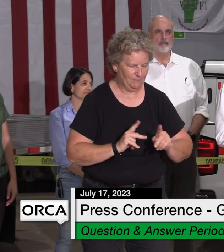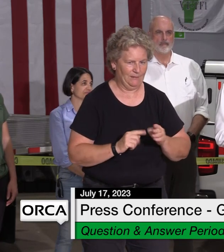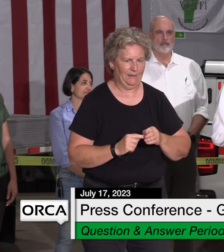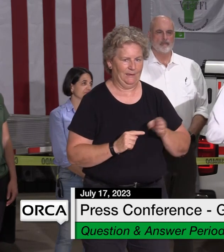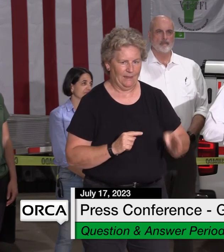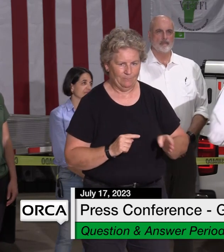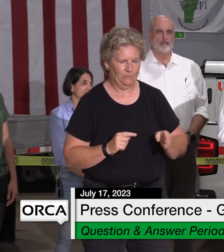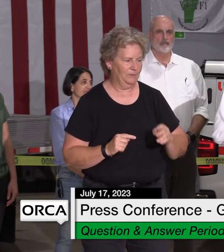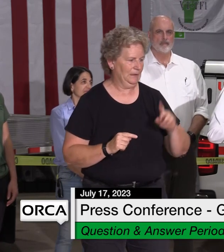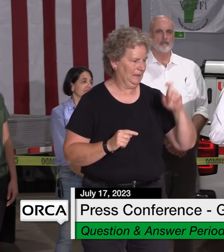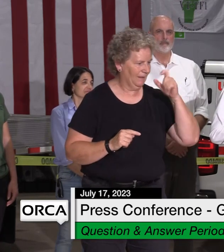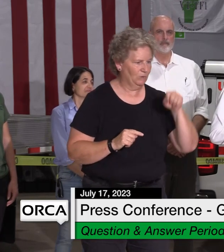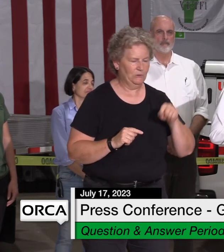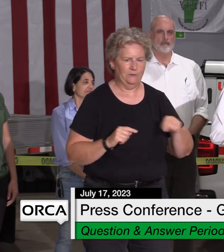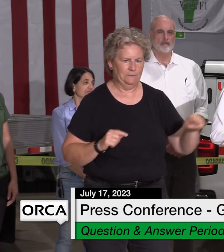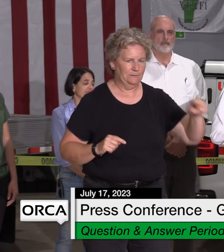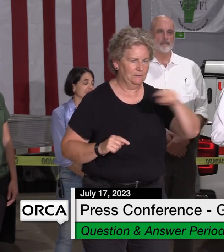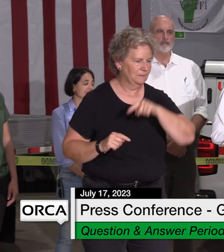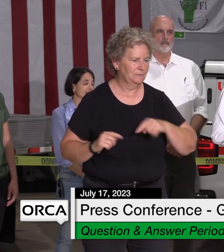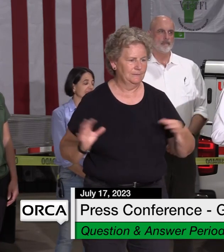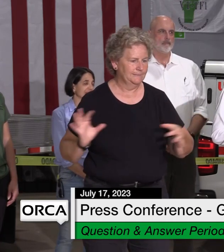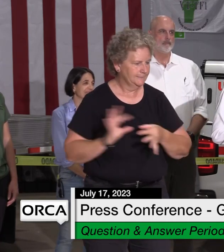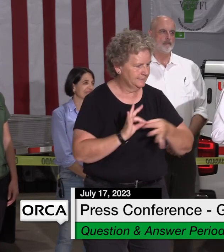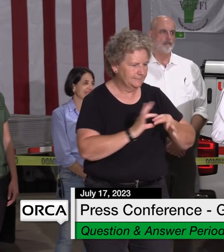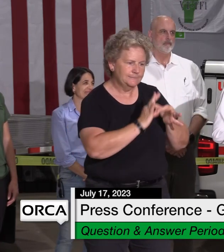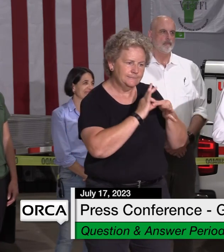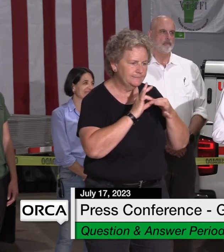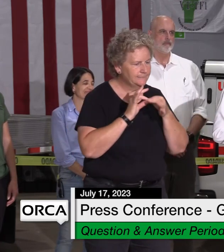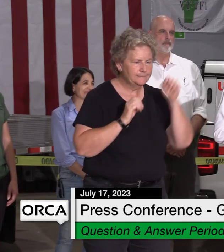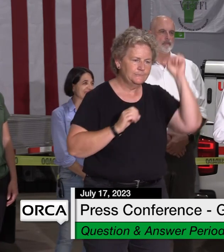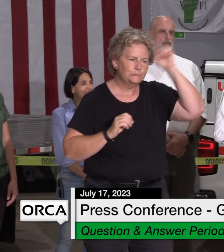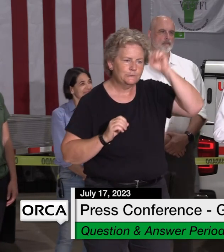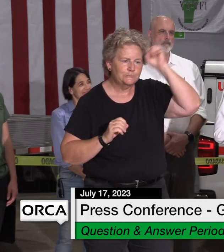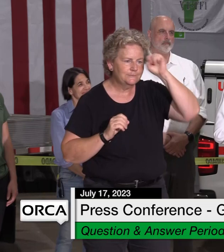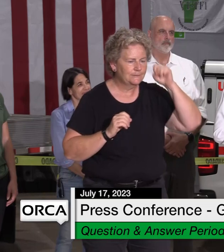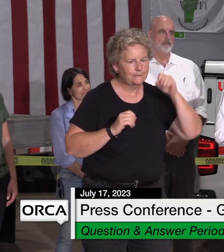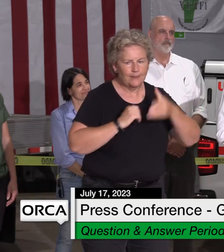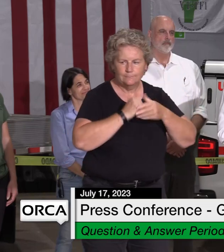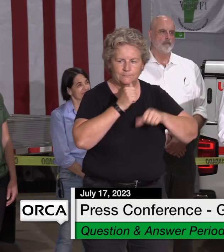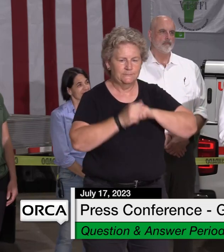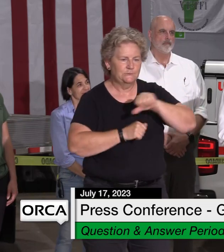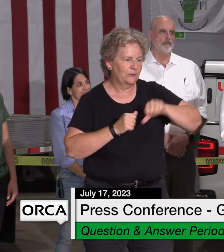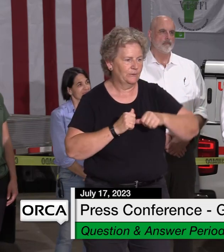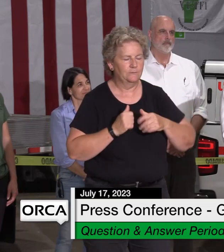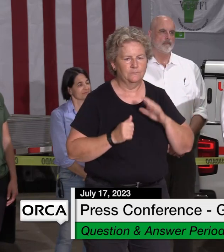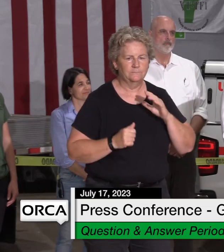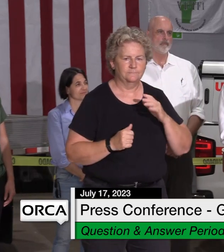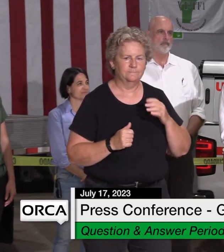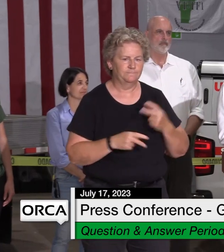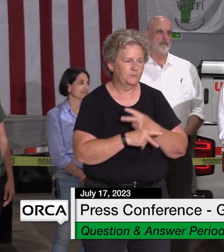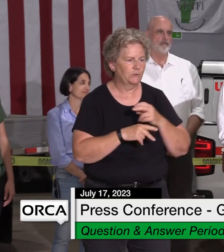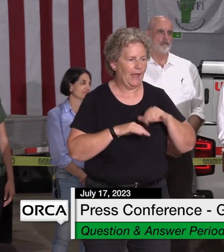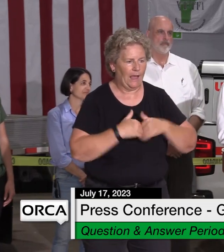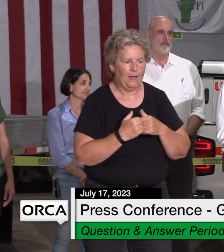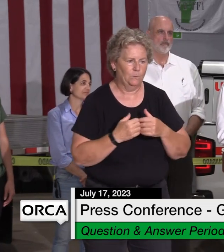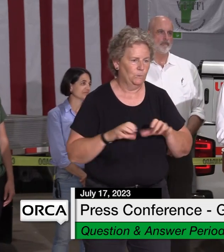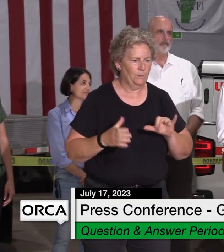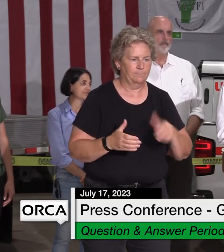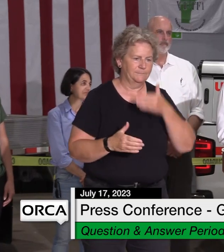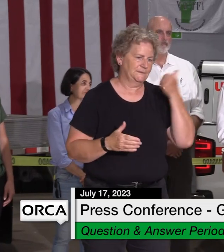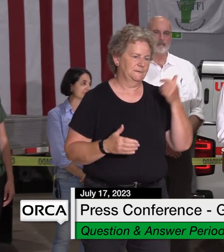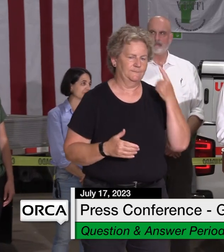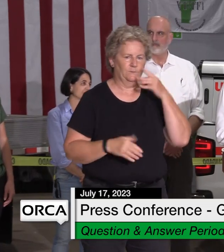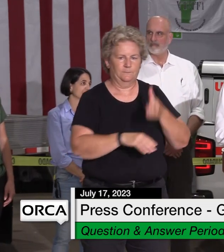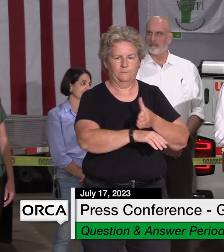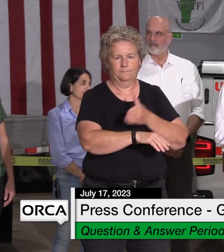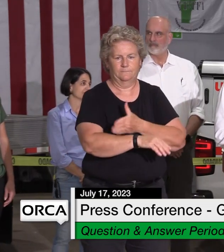makes it possible for us to be a good partner at the federal level. So there's no question in my mind that the resilience and the determination of these communities will get